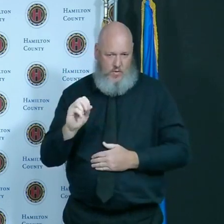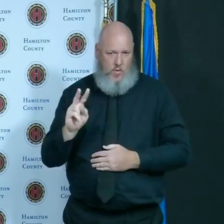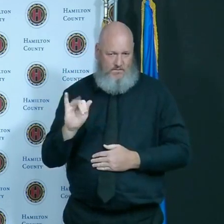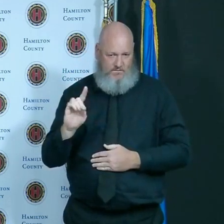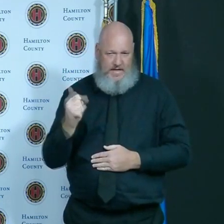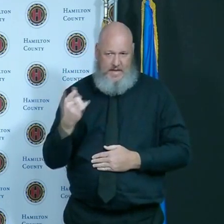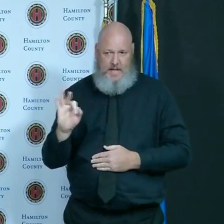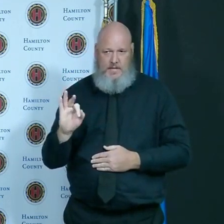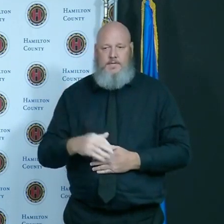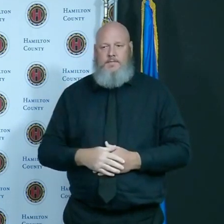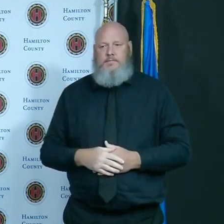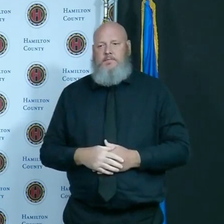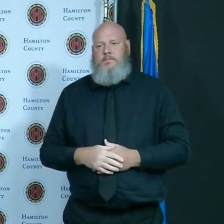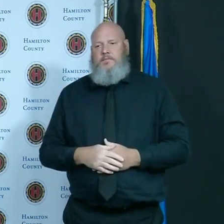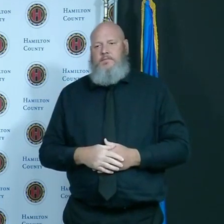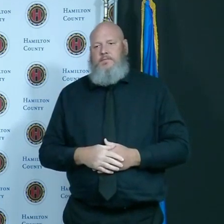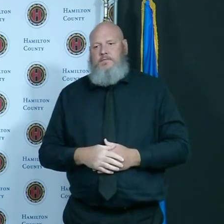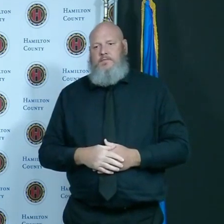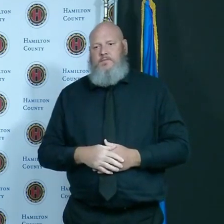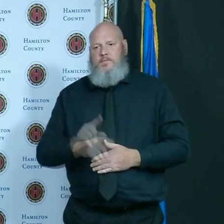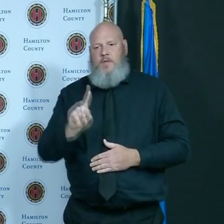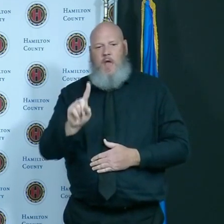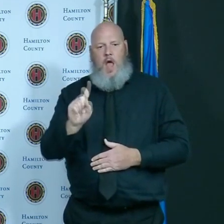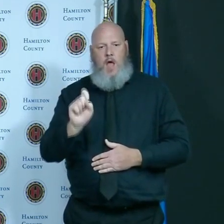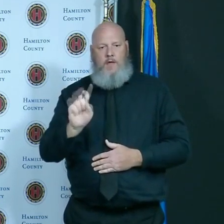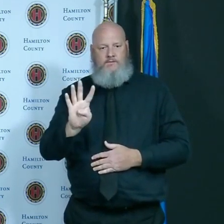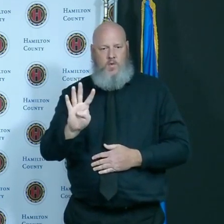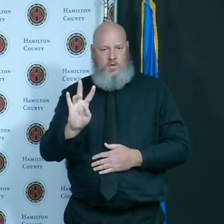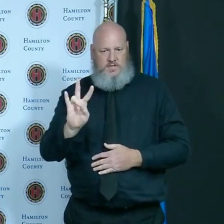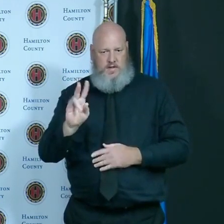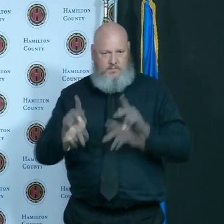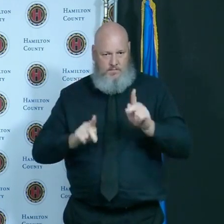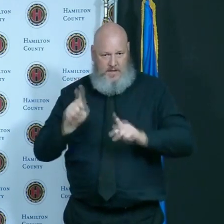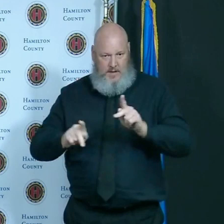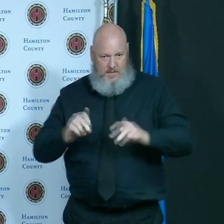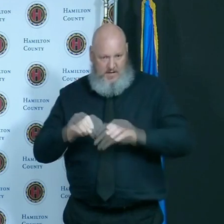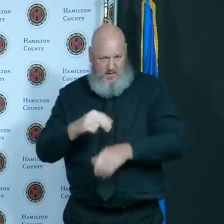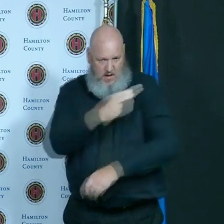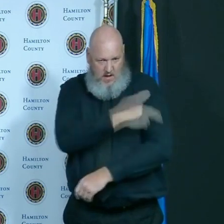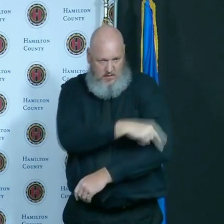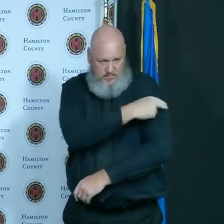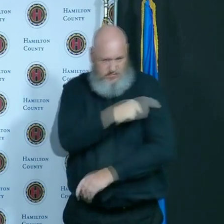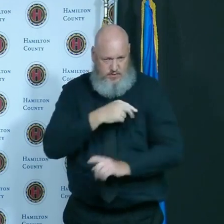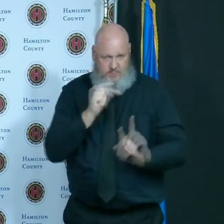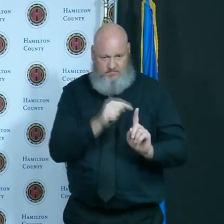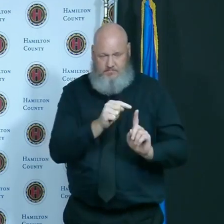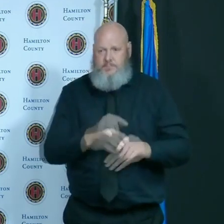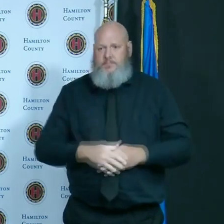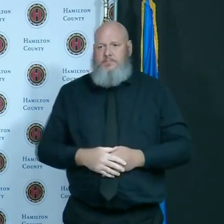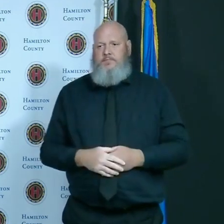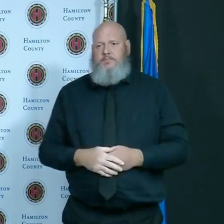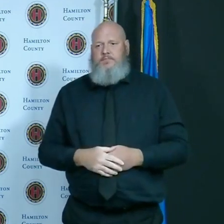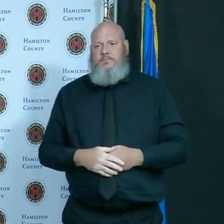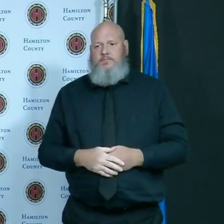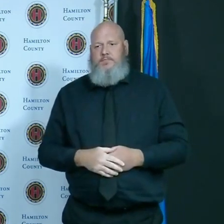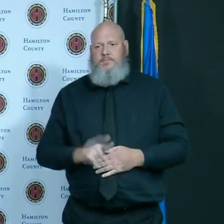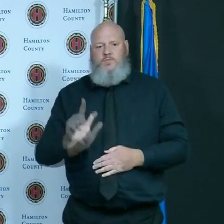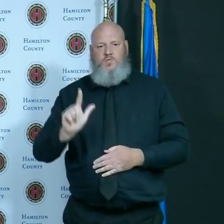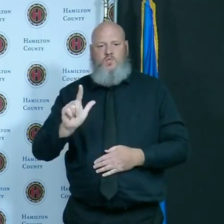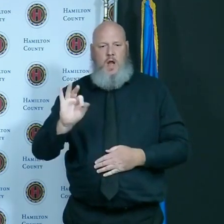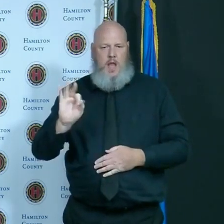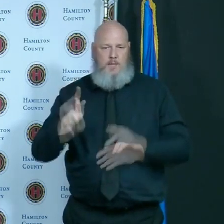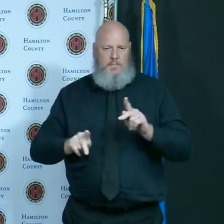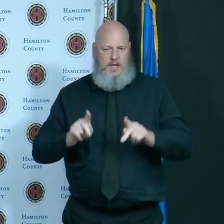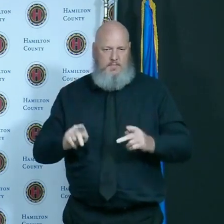COVID-19. 147 of those individuals are hospitalized, and we have 29 deaths. The